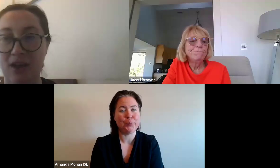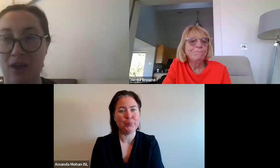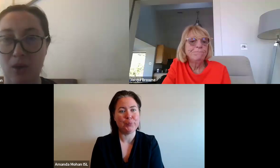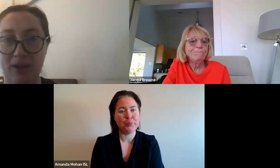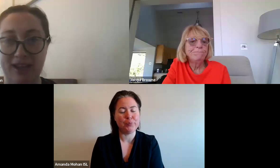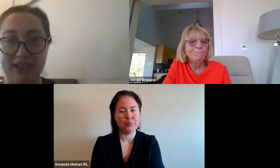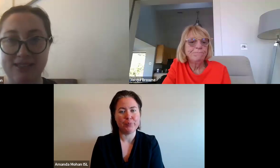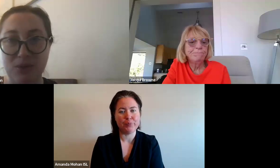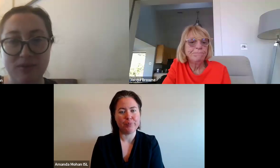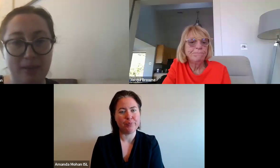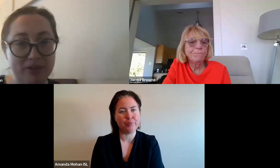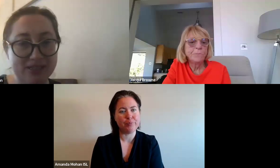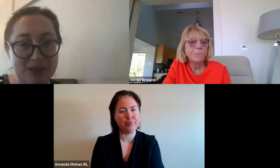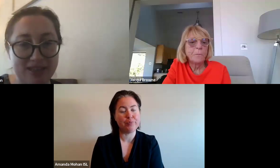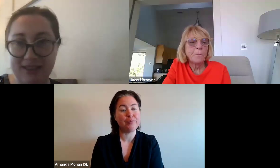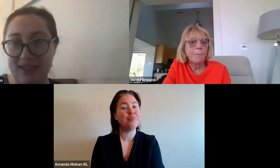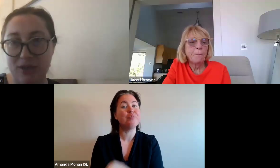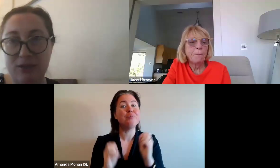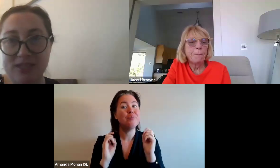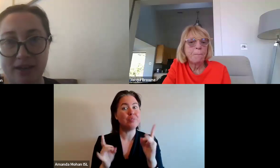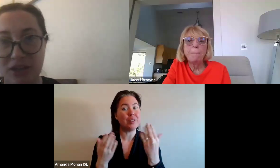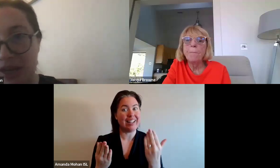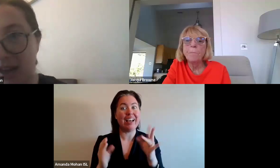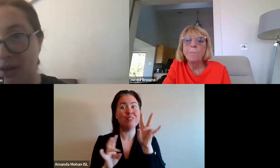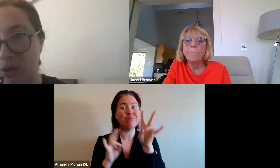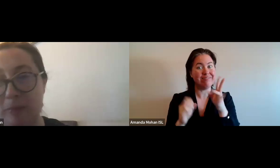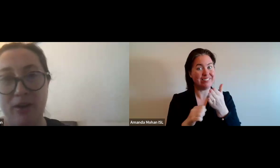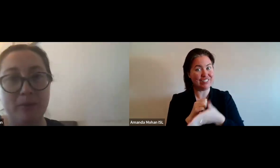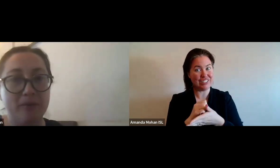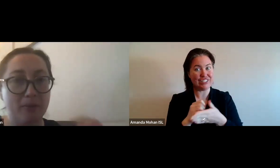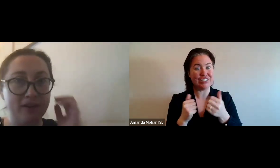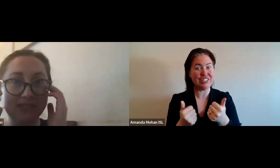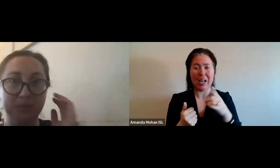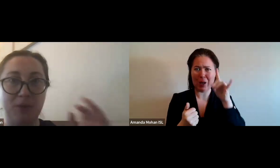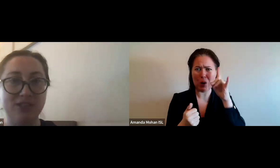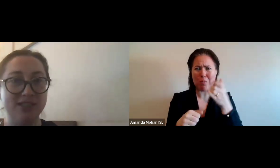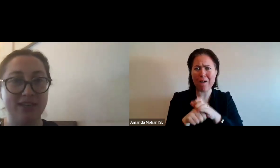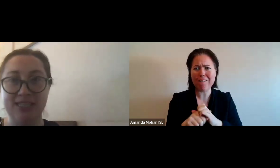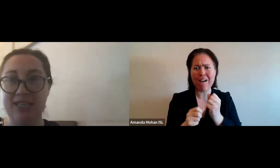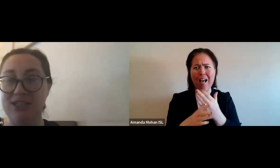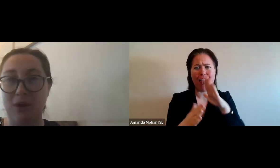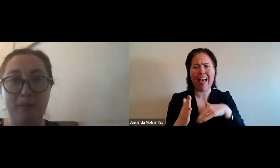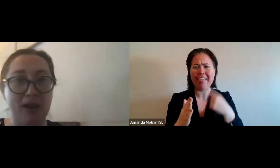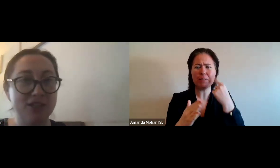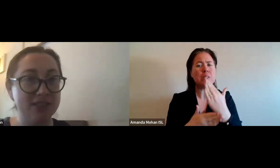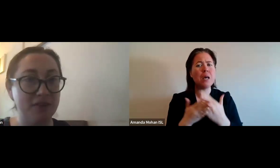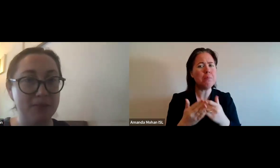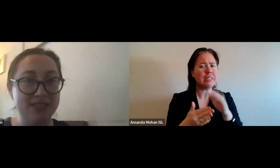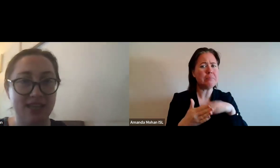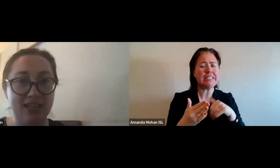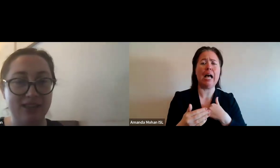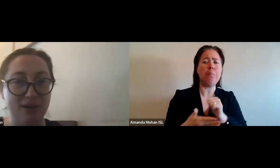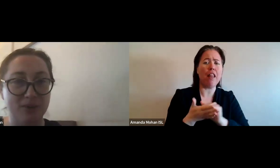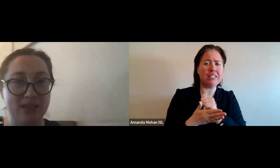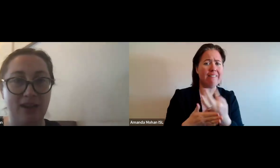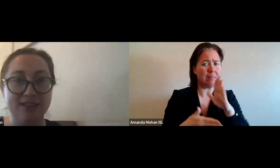Thanks. Okay, so that concludes our Q&A. I hope there might have been some questions that I didn't get to. I apologize if I